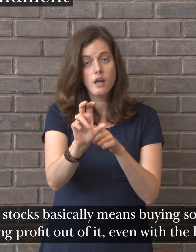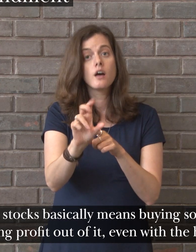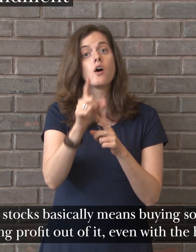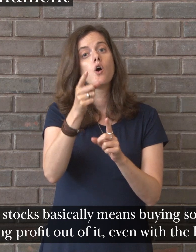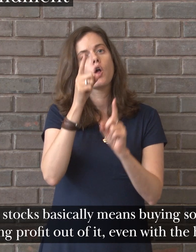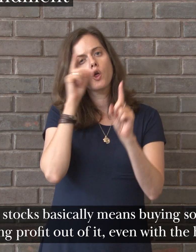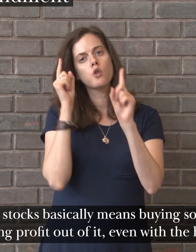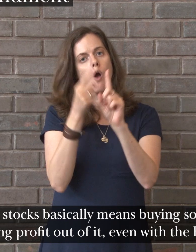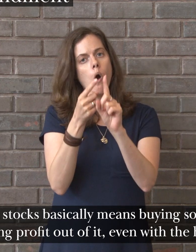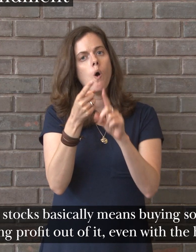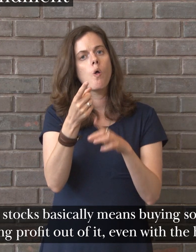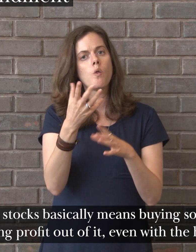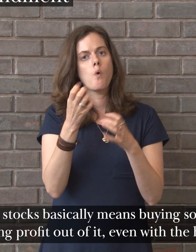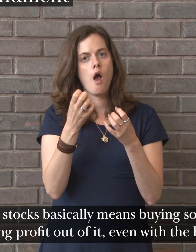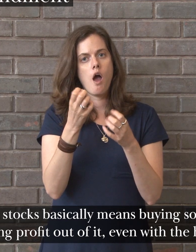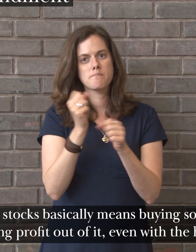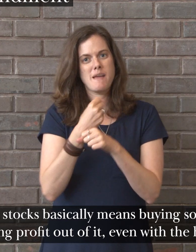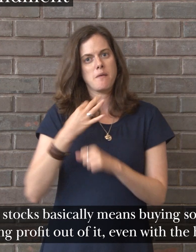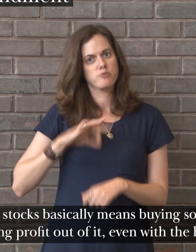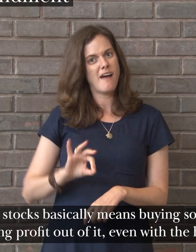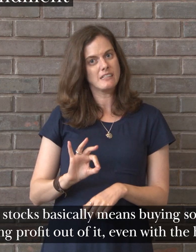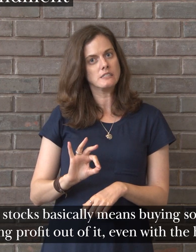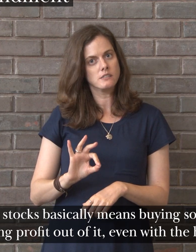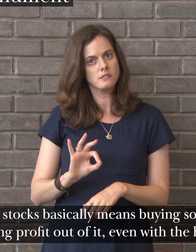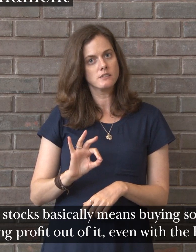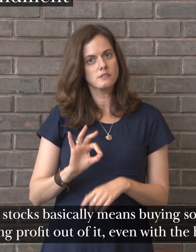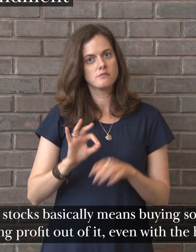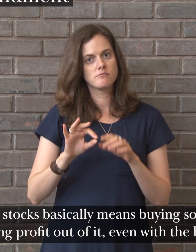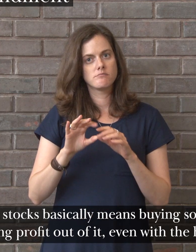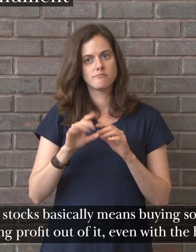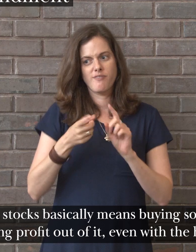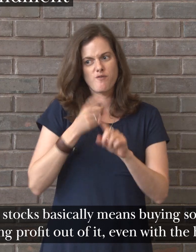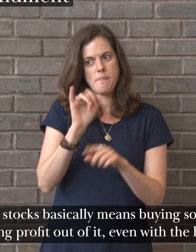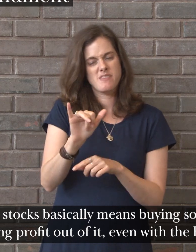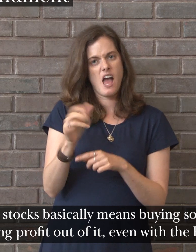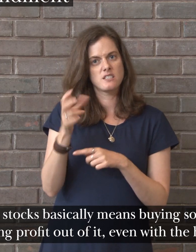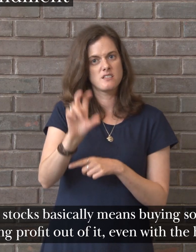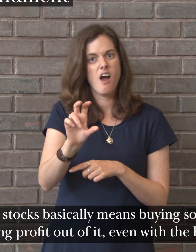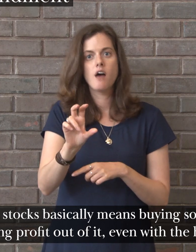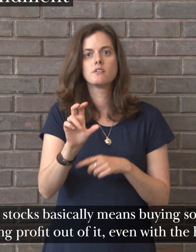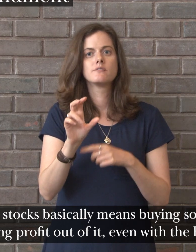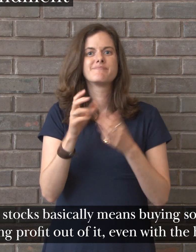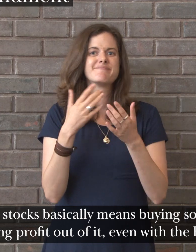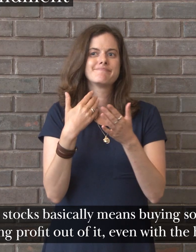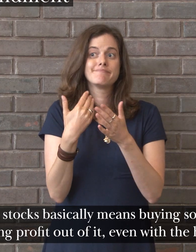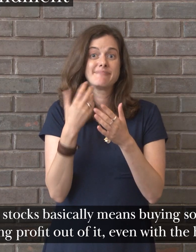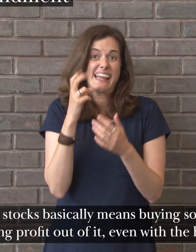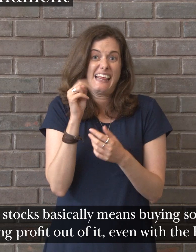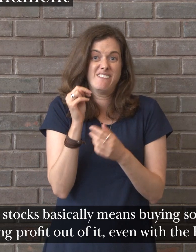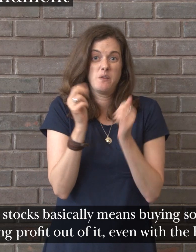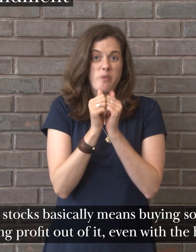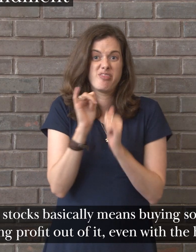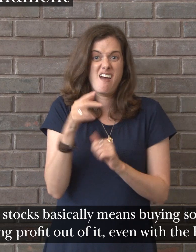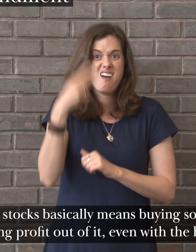of making profit out of it, even with the high risk of losing it all.